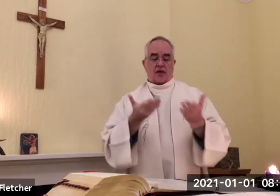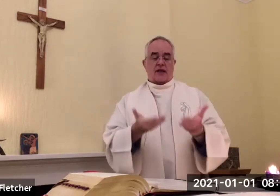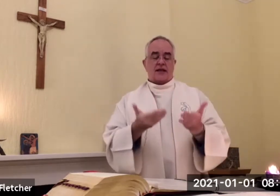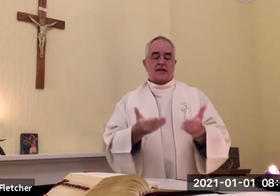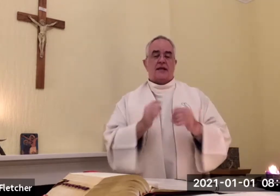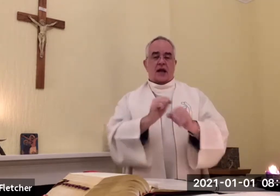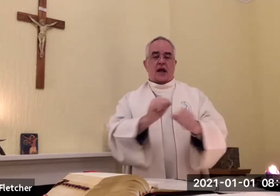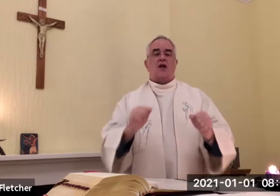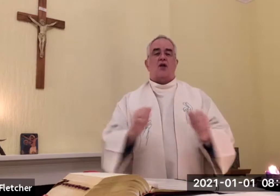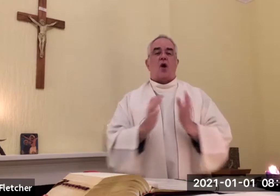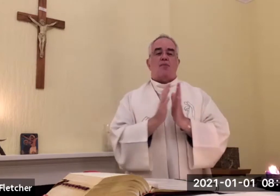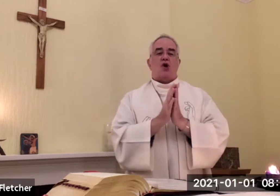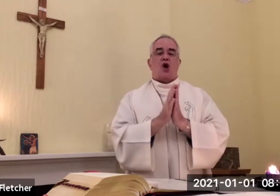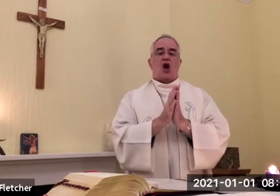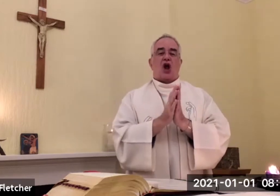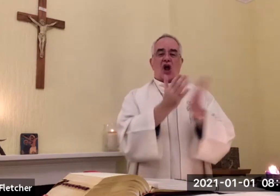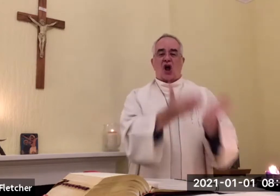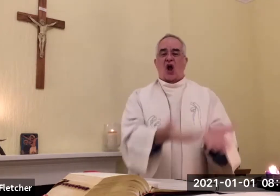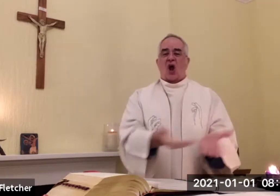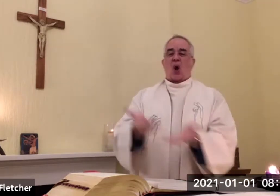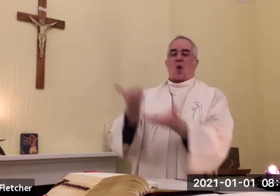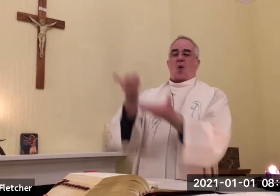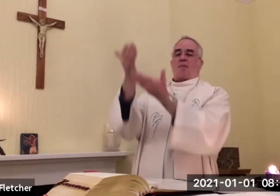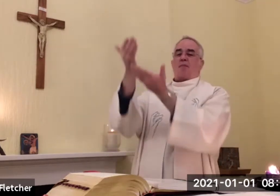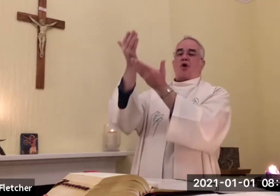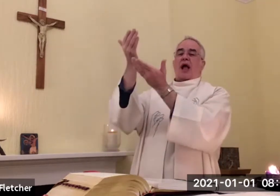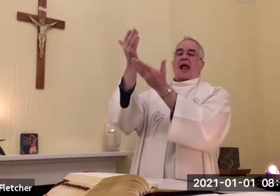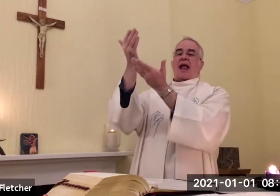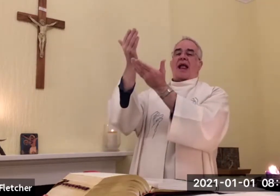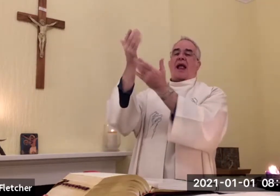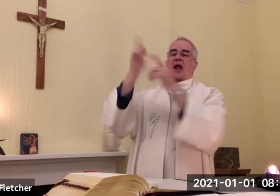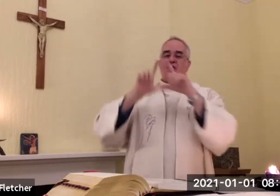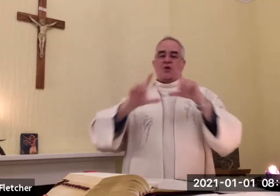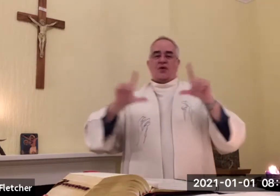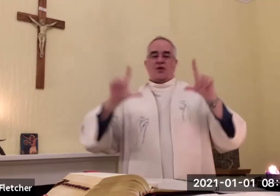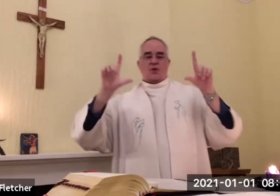This God prayer, we pray to the Lord.